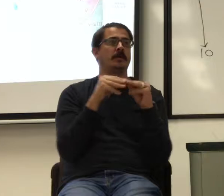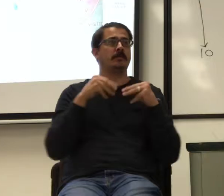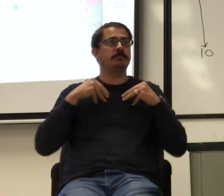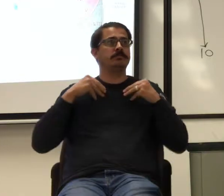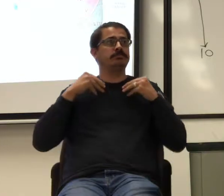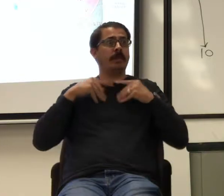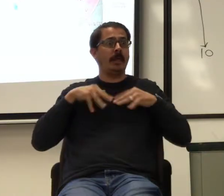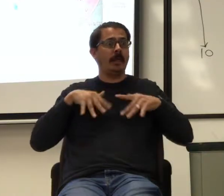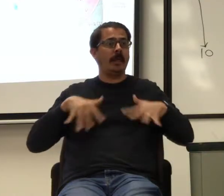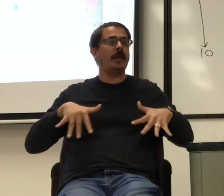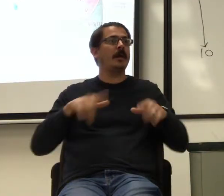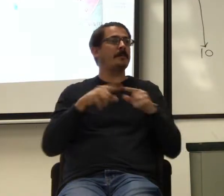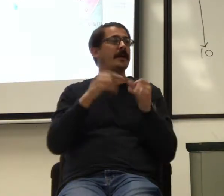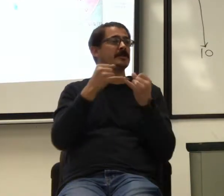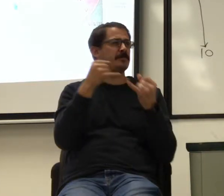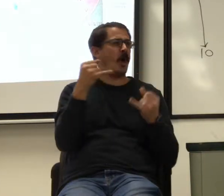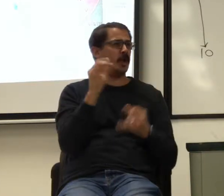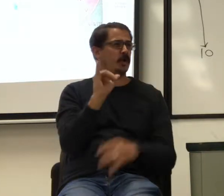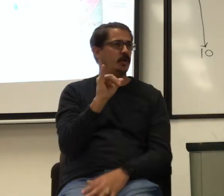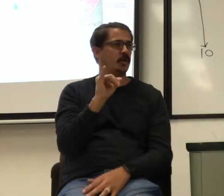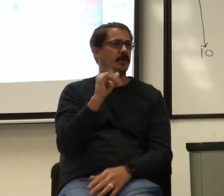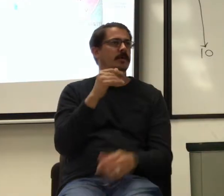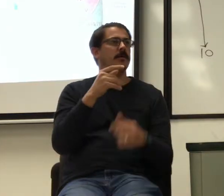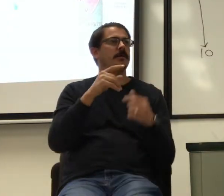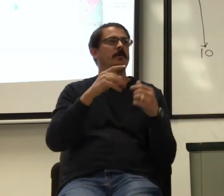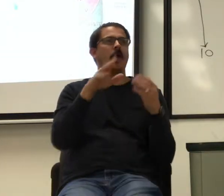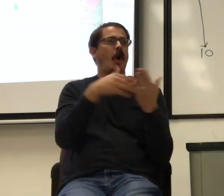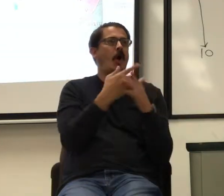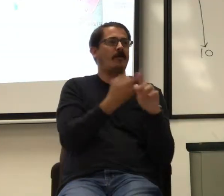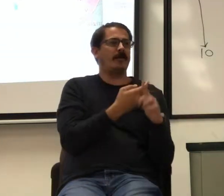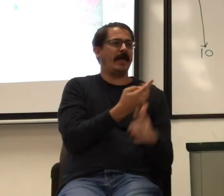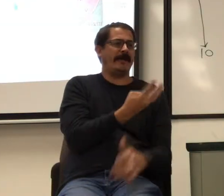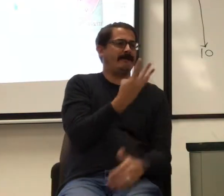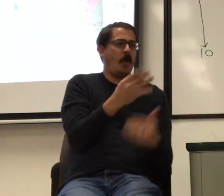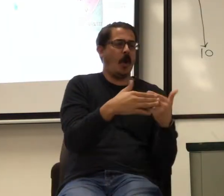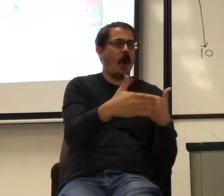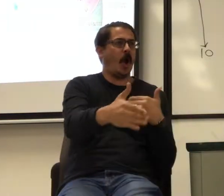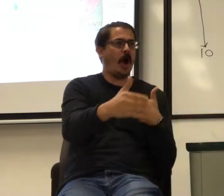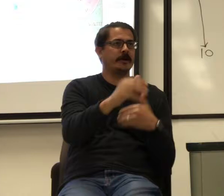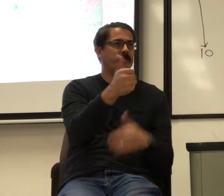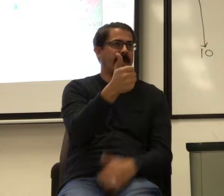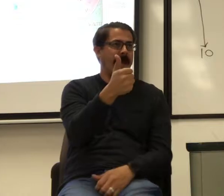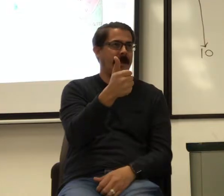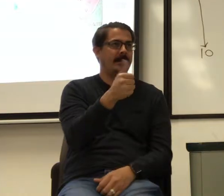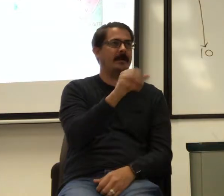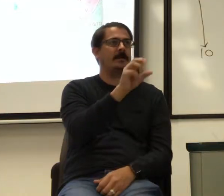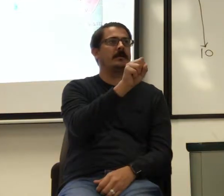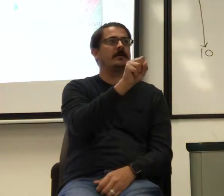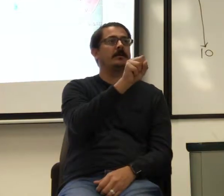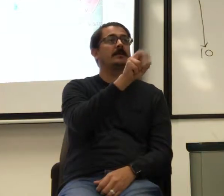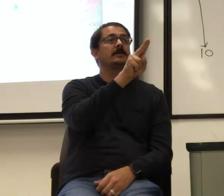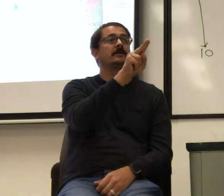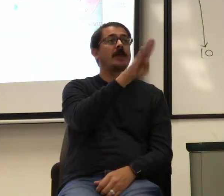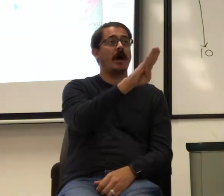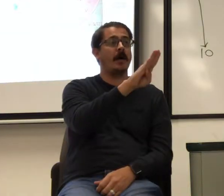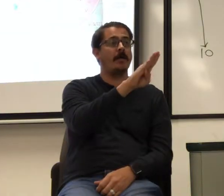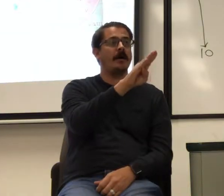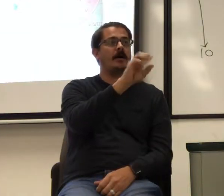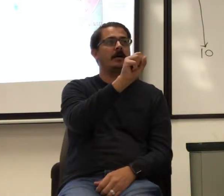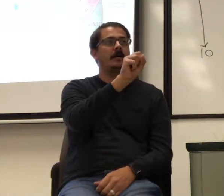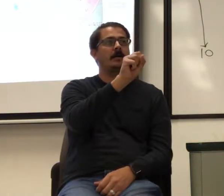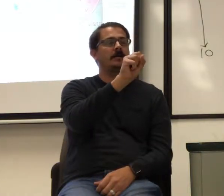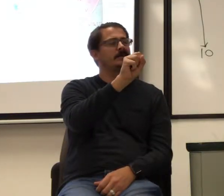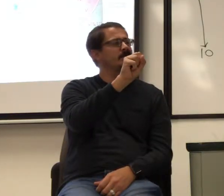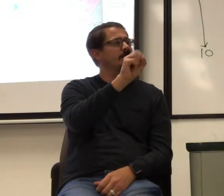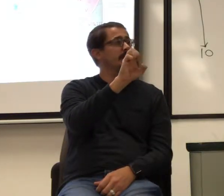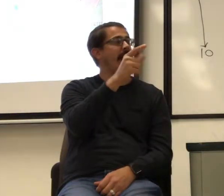and smaller. You start to call them all from like 4 on to 10 subsegmental bronchi.